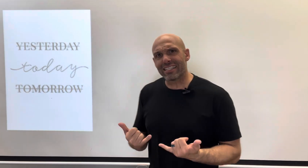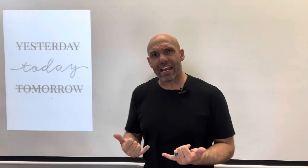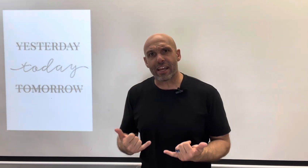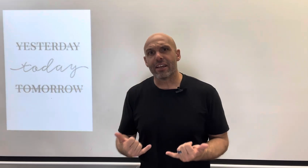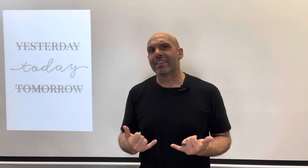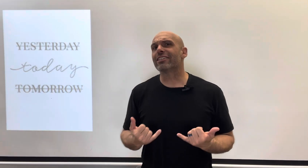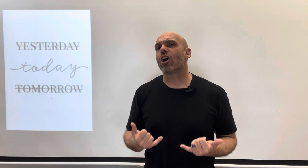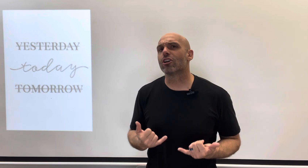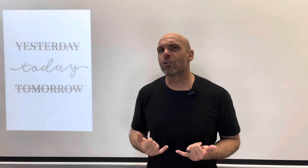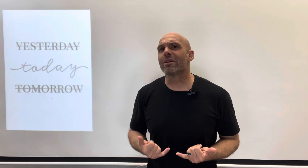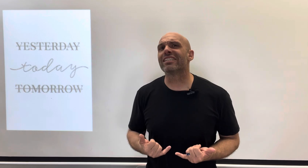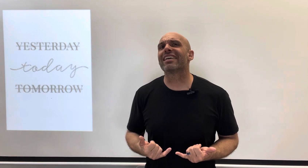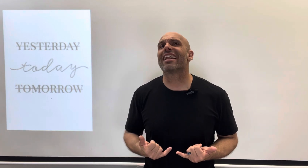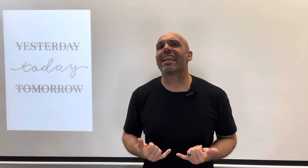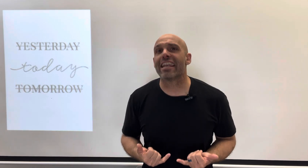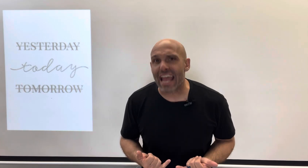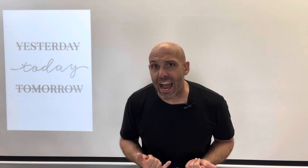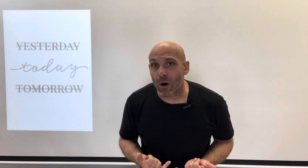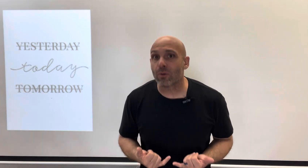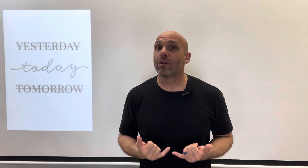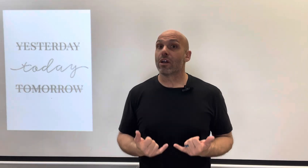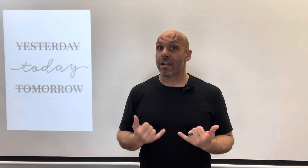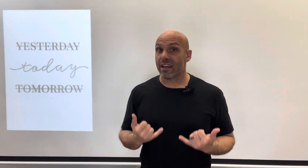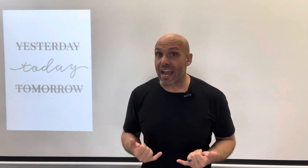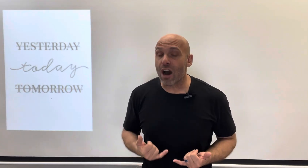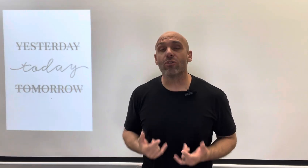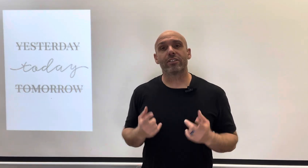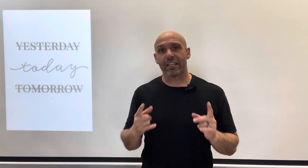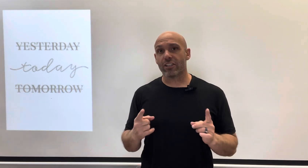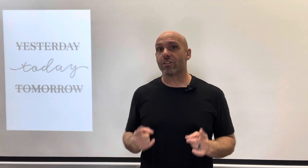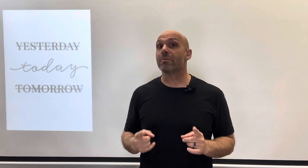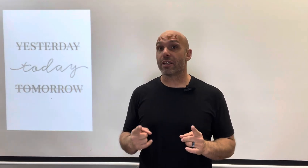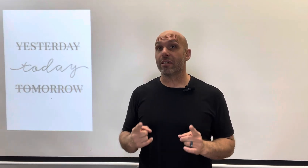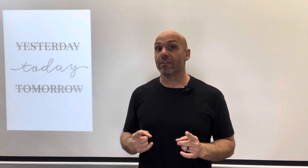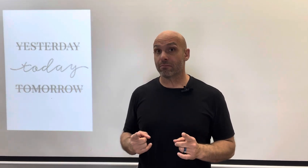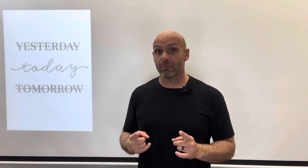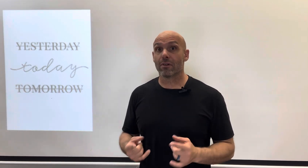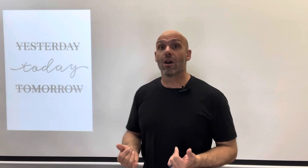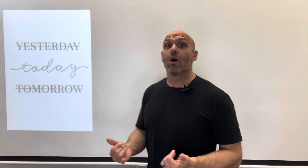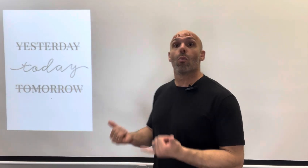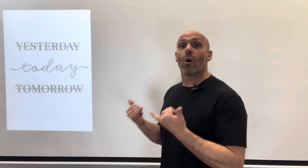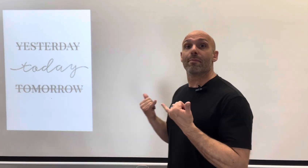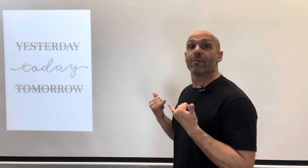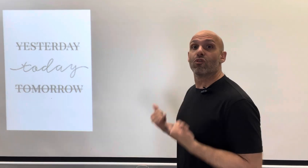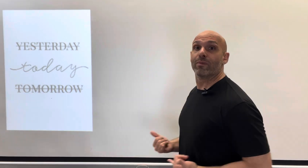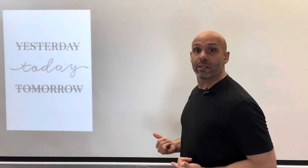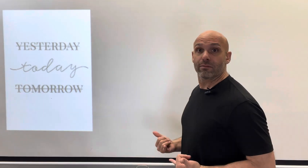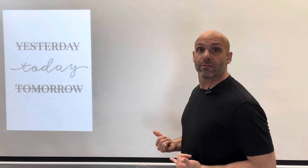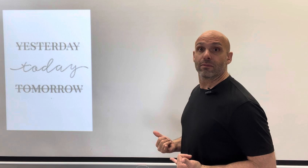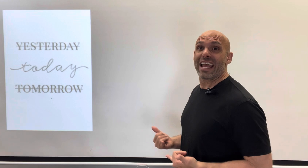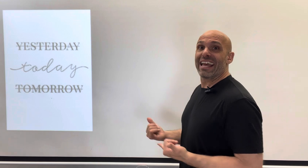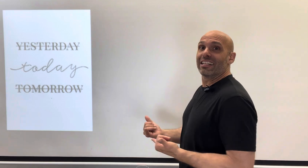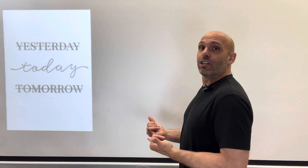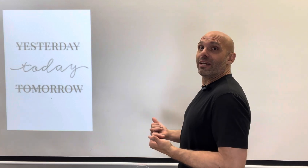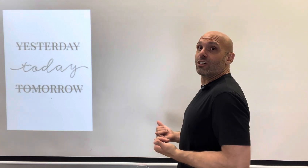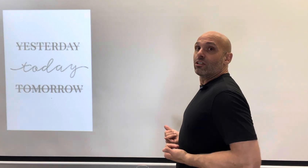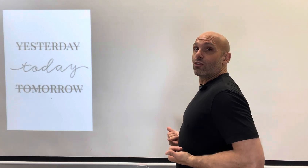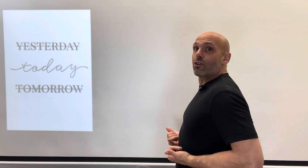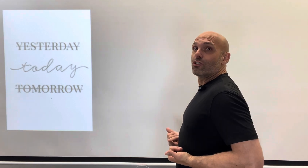Today. This also means now. Now tends to be one big movement and a little bit closer to